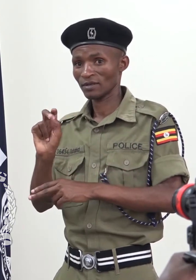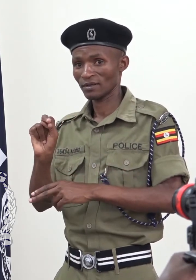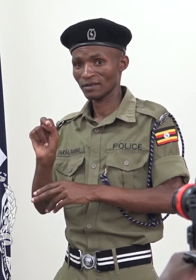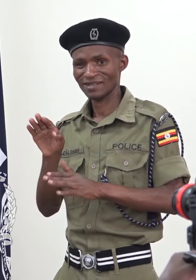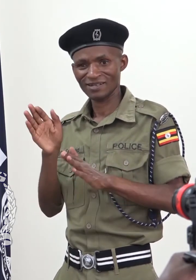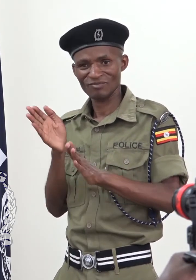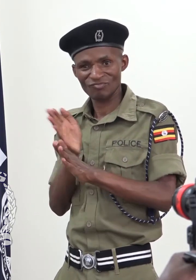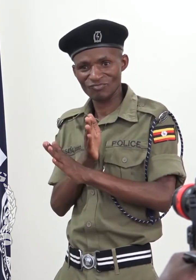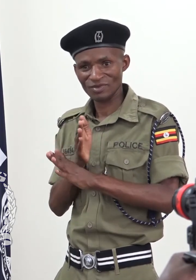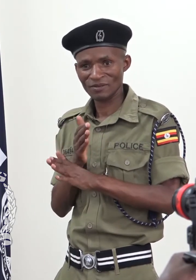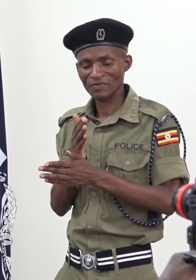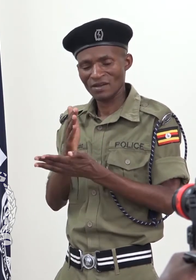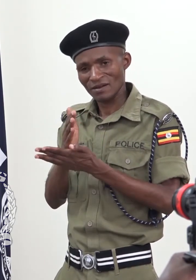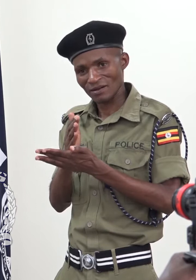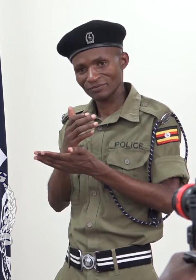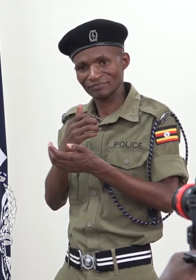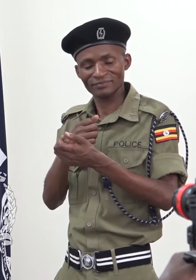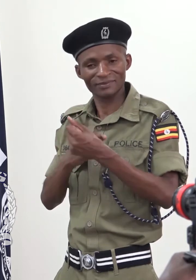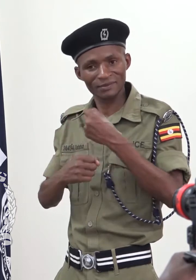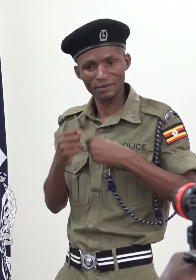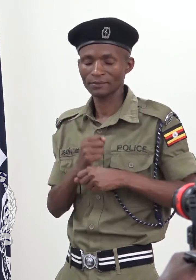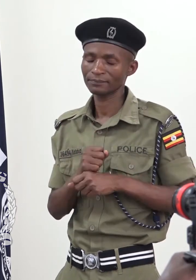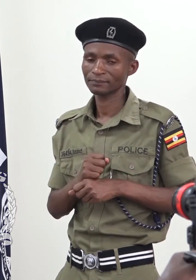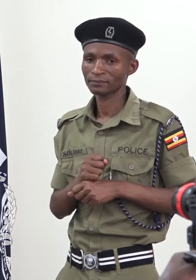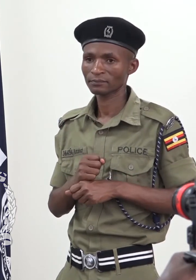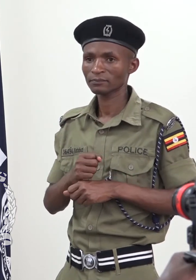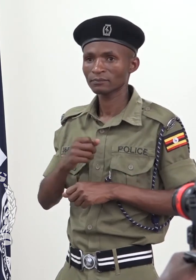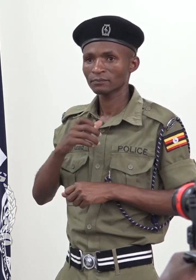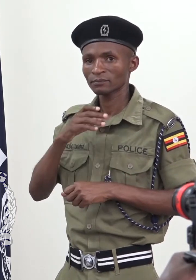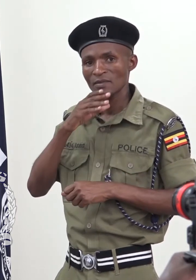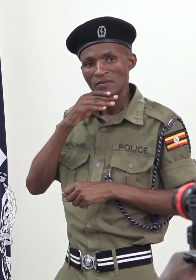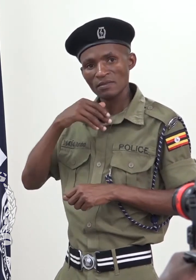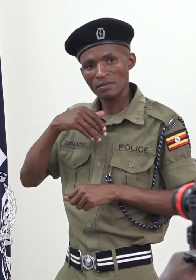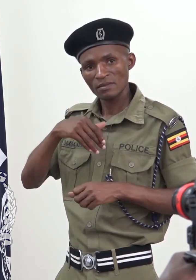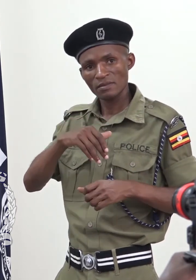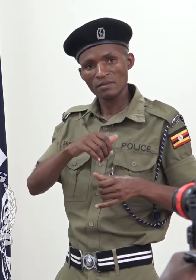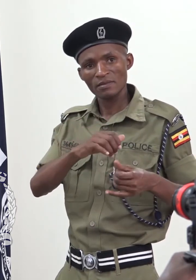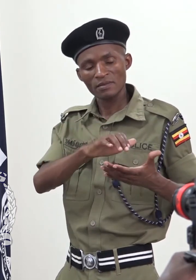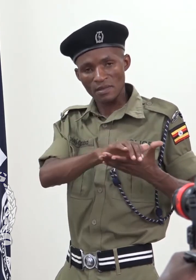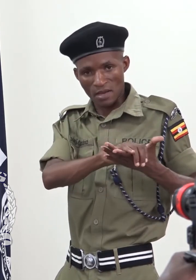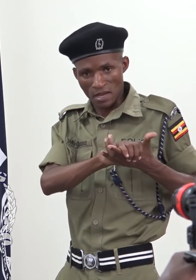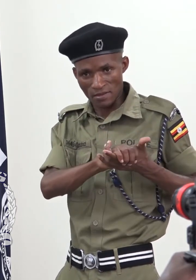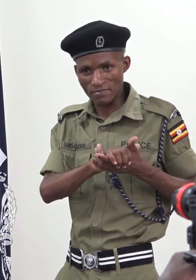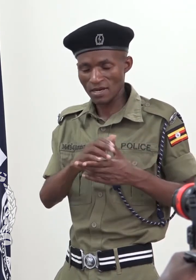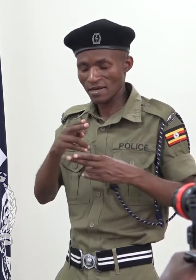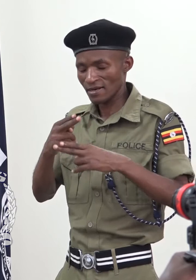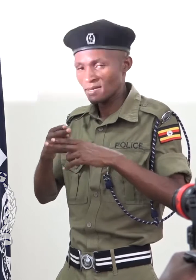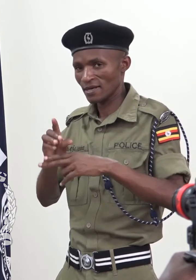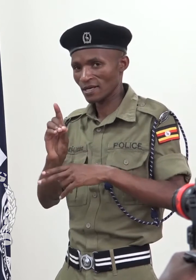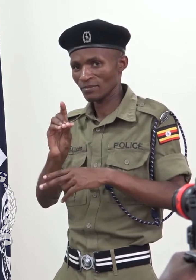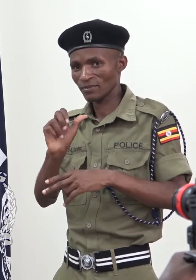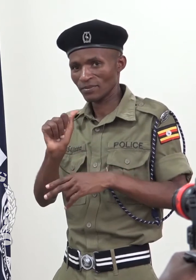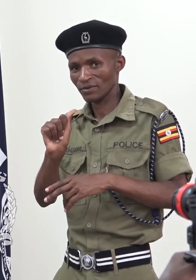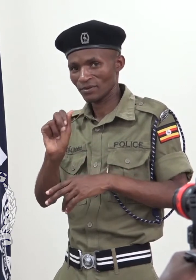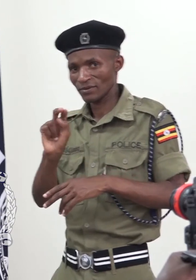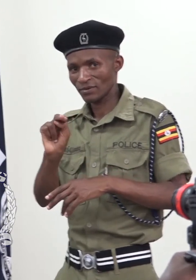1 year. So the husband, Nabasa Dan, was not providing for the family, so he invited them